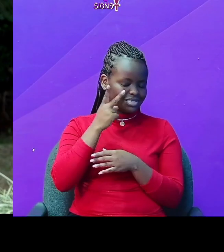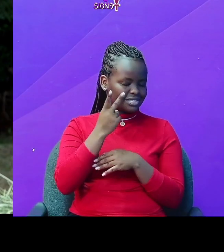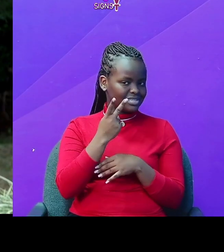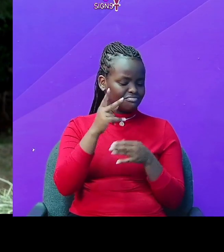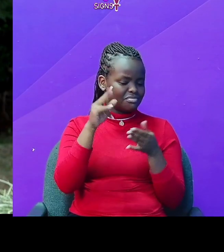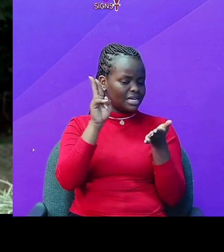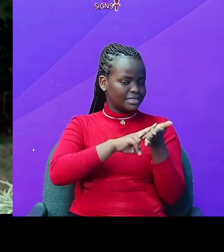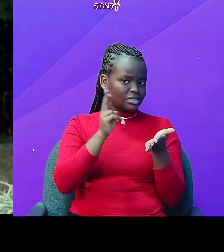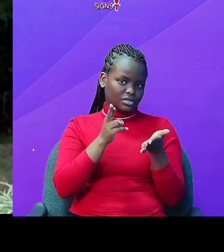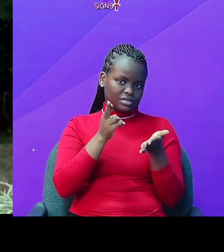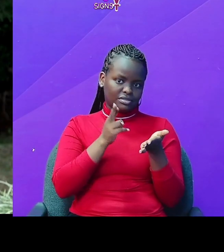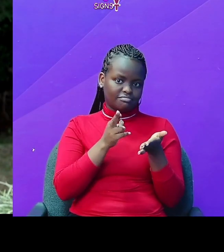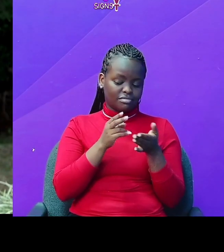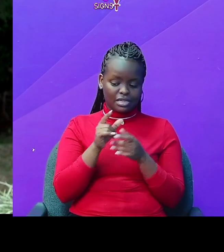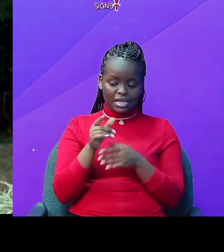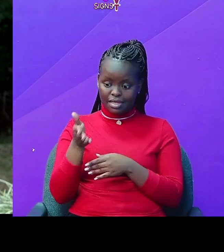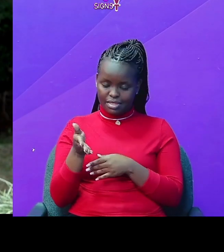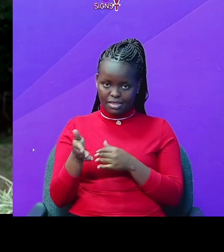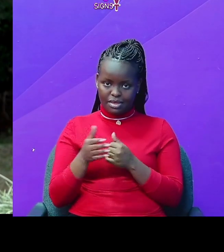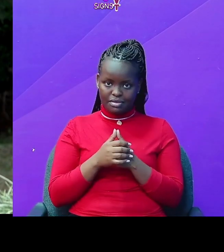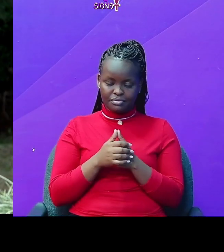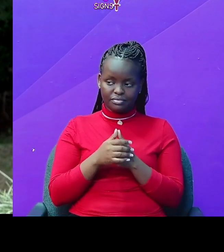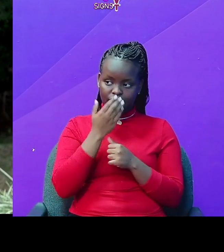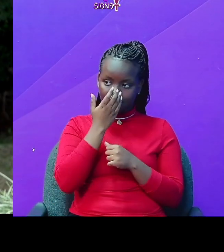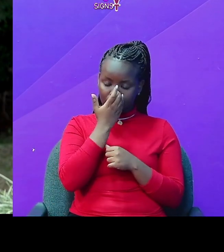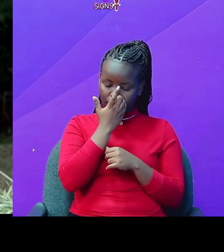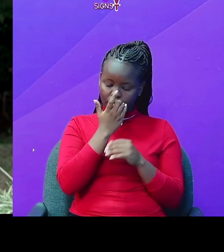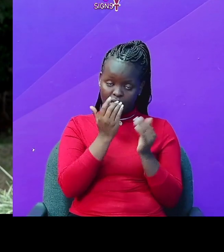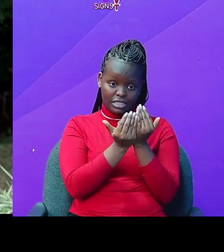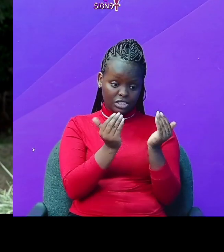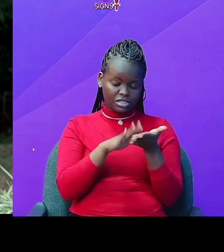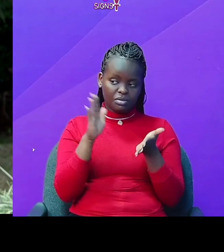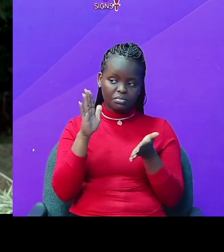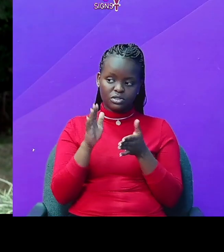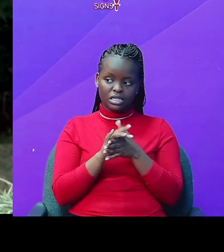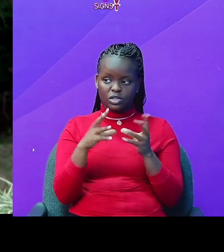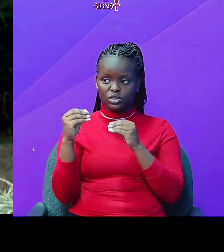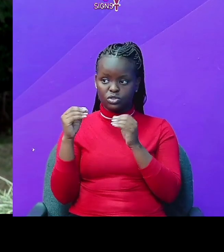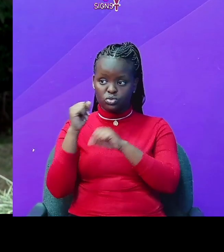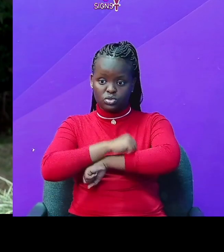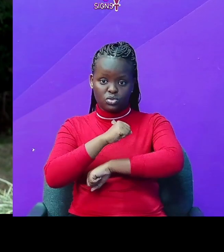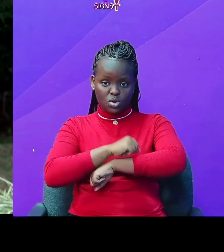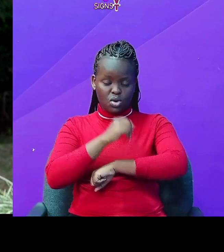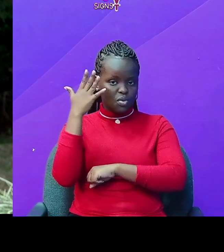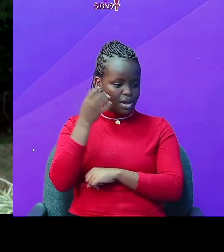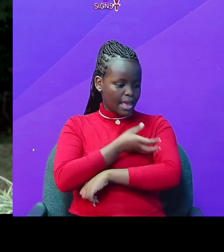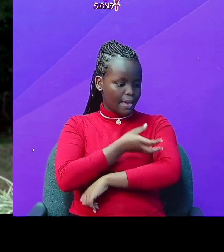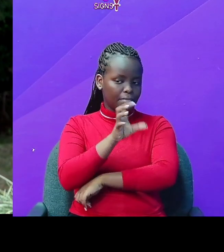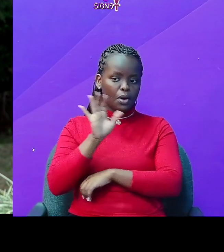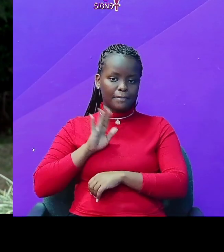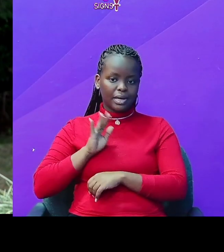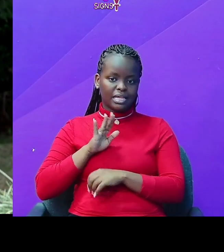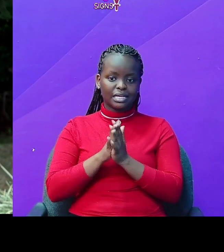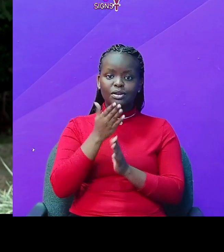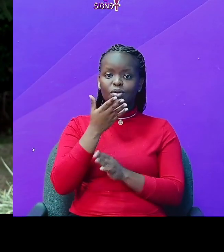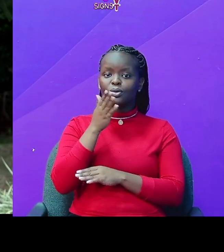strong results on the ground that where more children are going to school because you empower mothers and women.